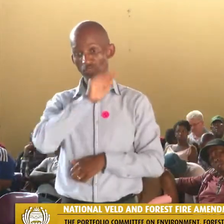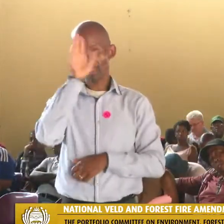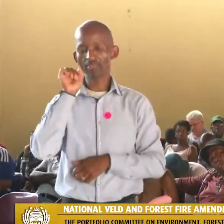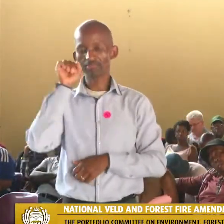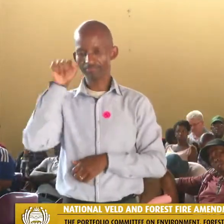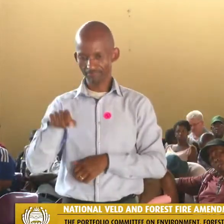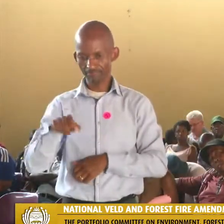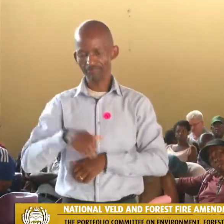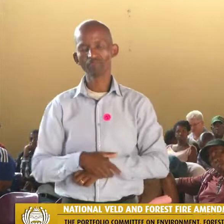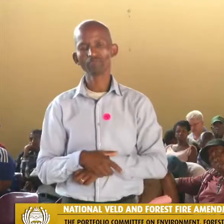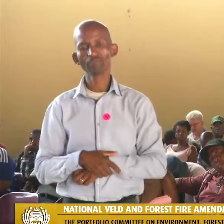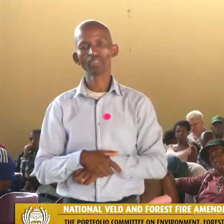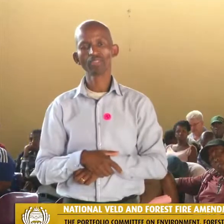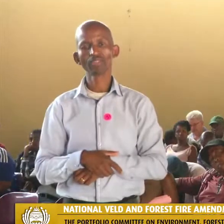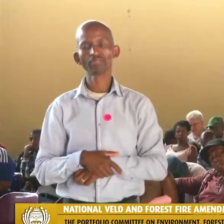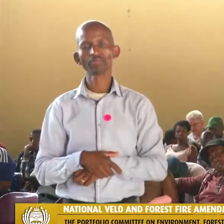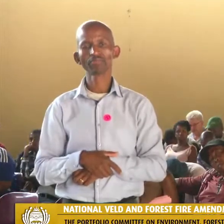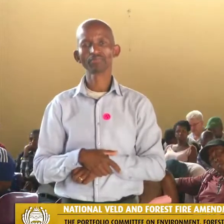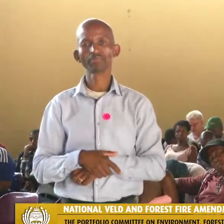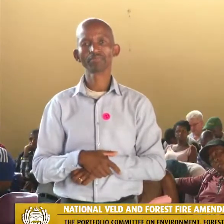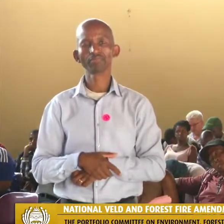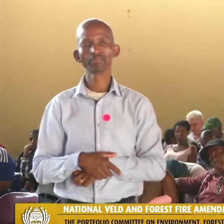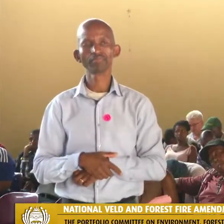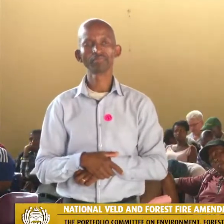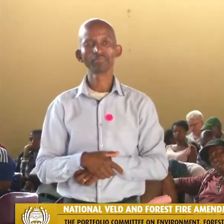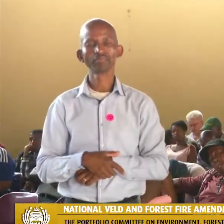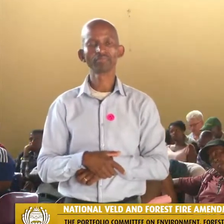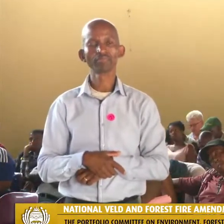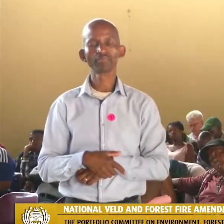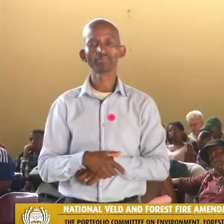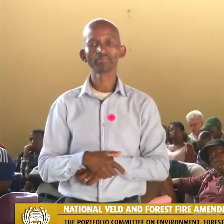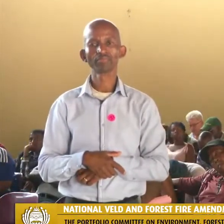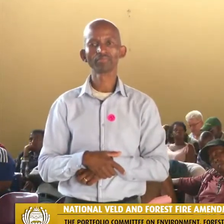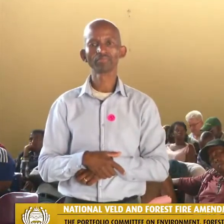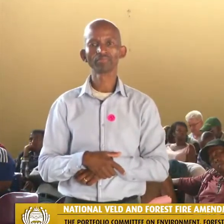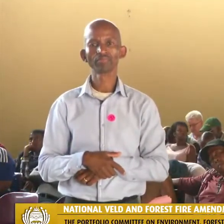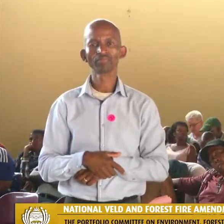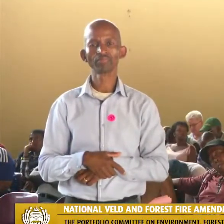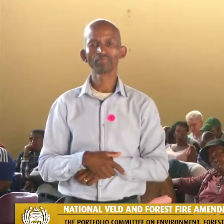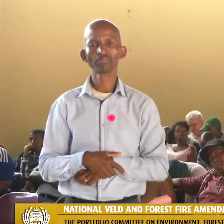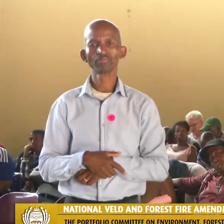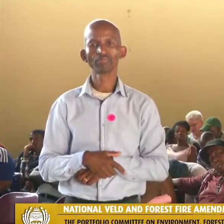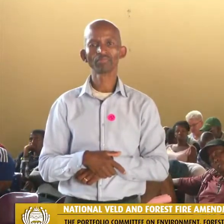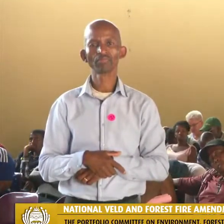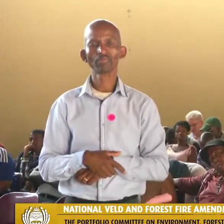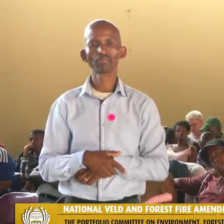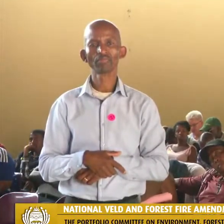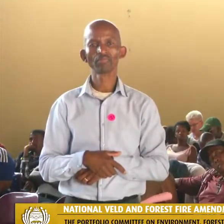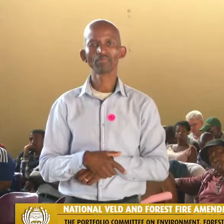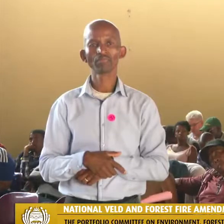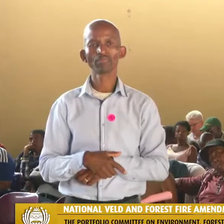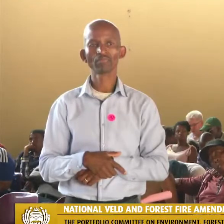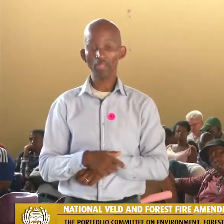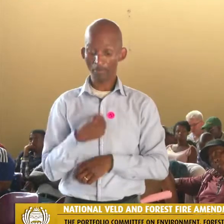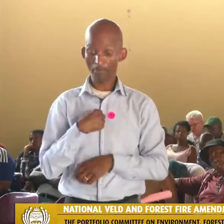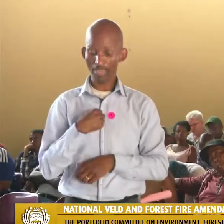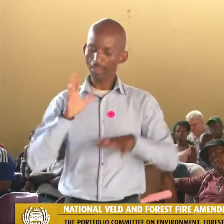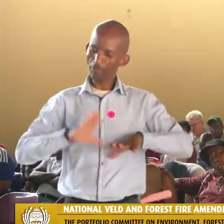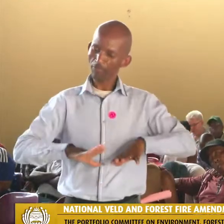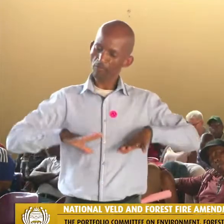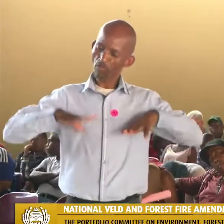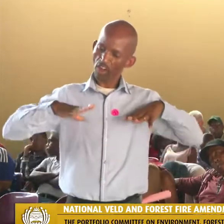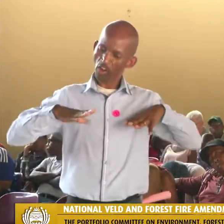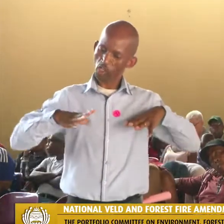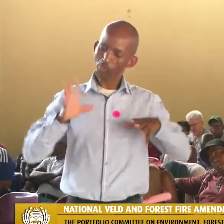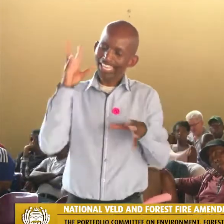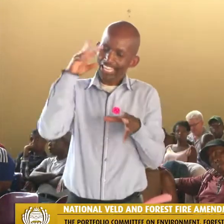a decision has to be made or be taken, we as people, the community, Ke motlotlo gagolo go nna